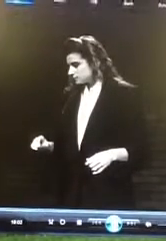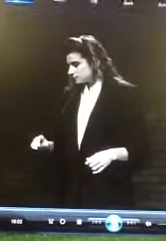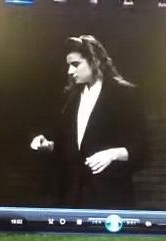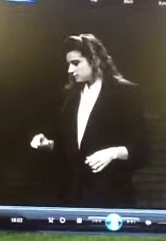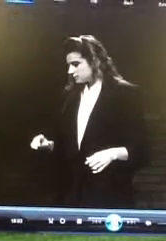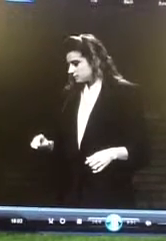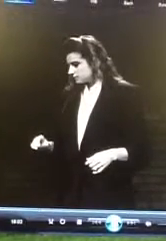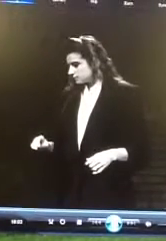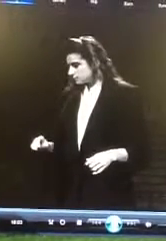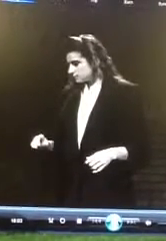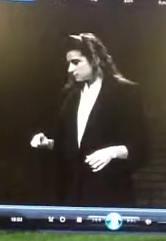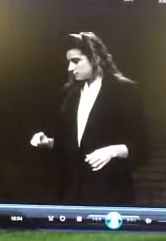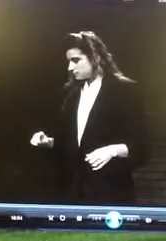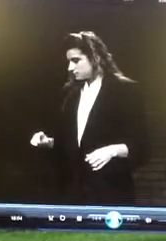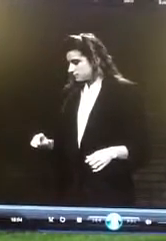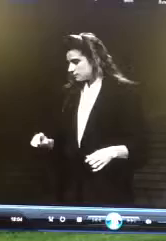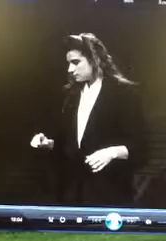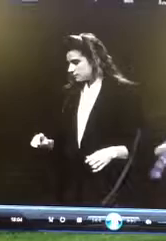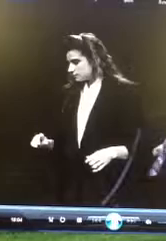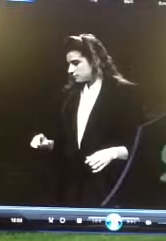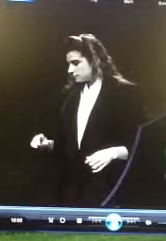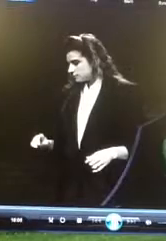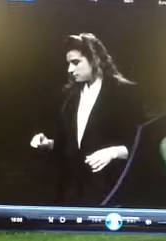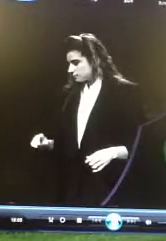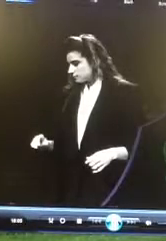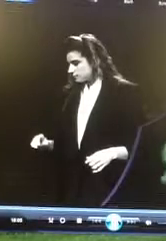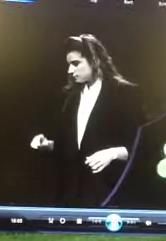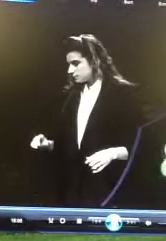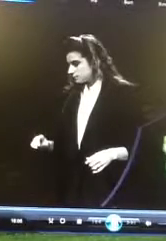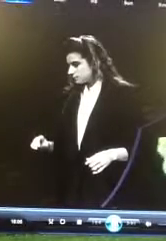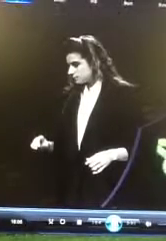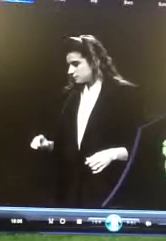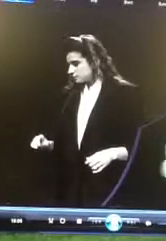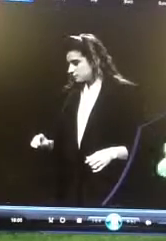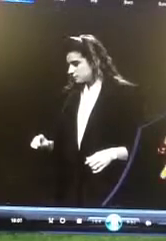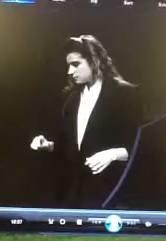of Justice. They are required to keep track of